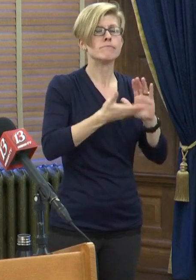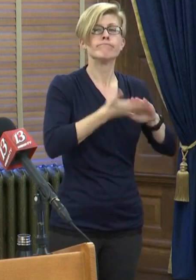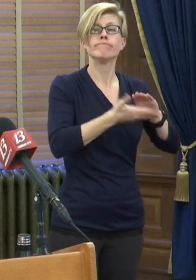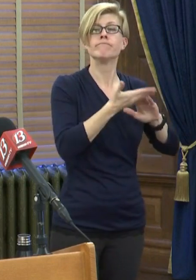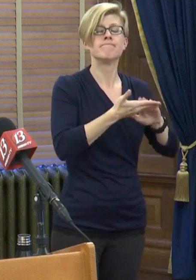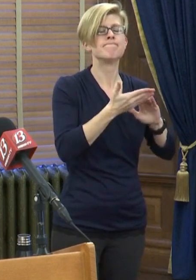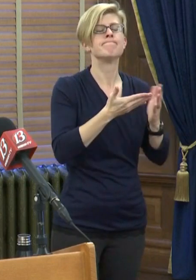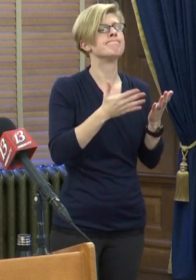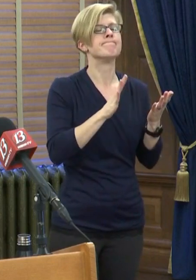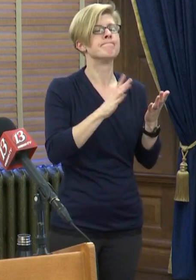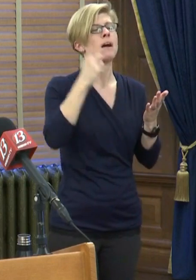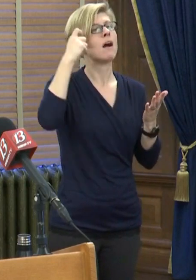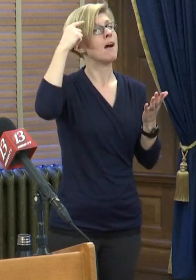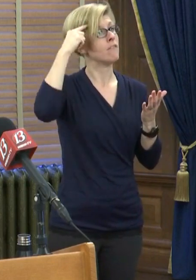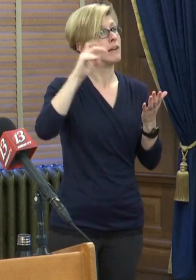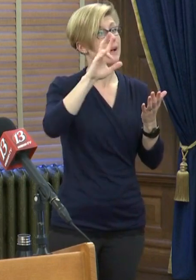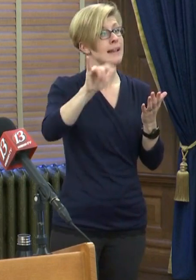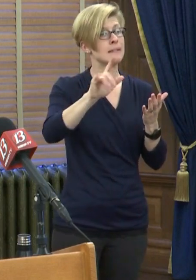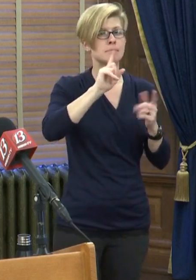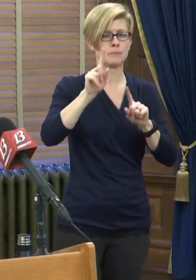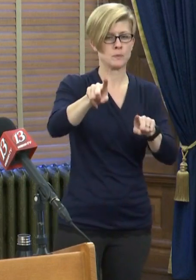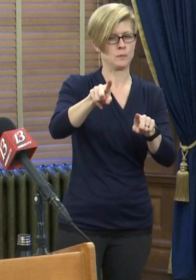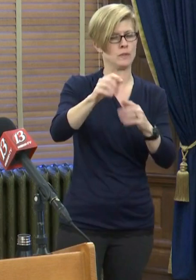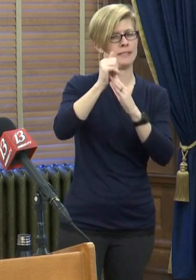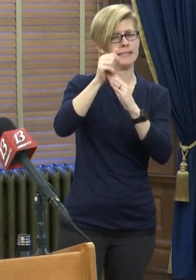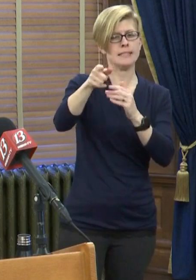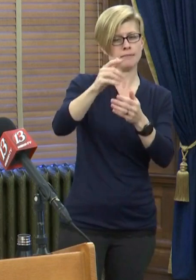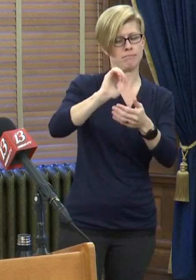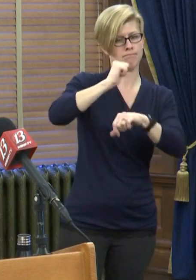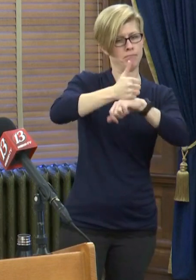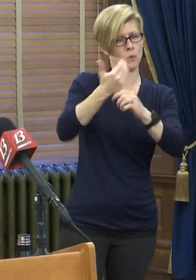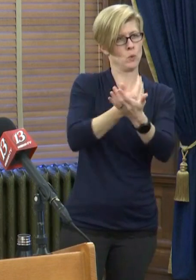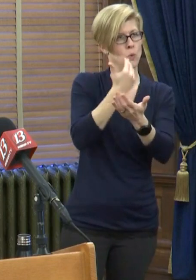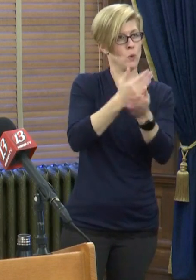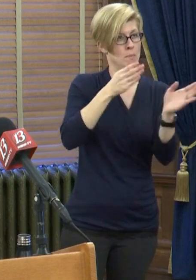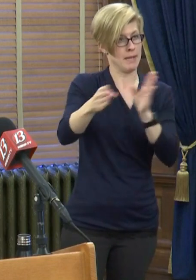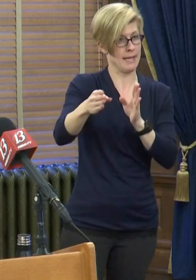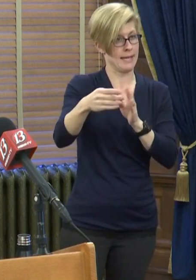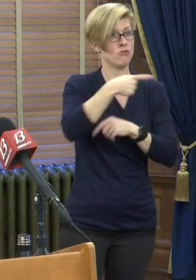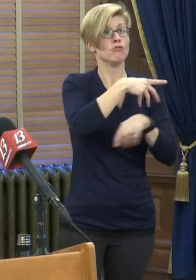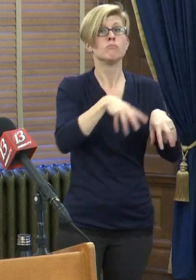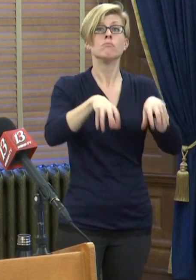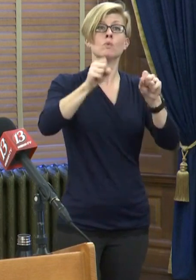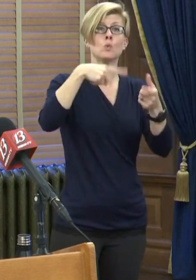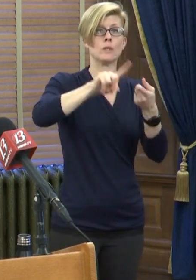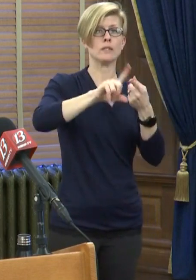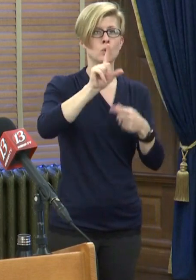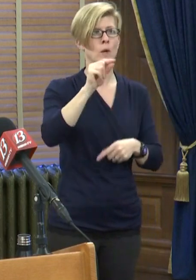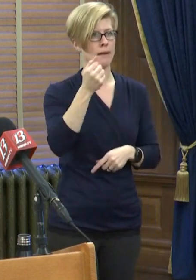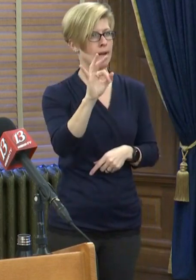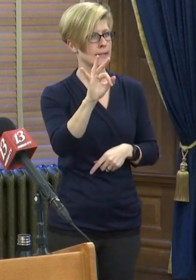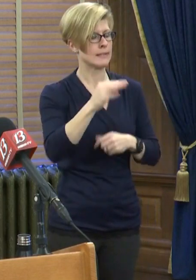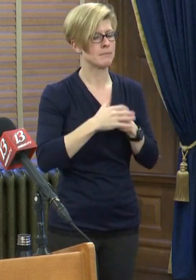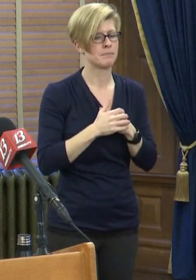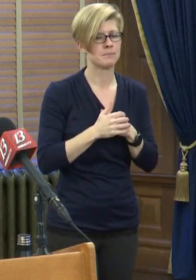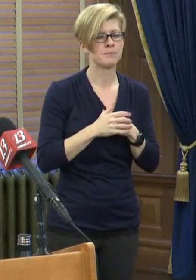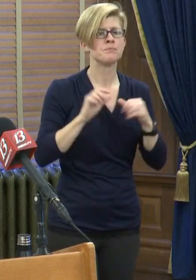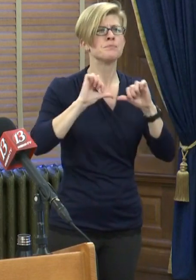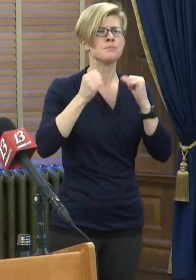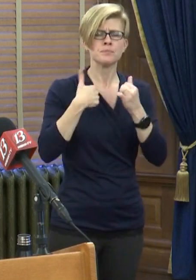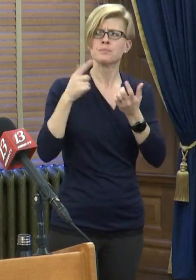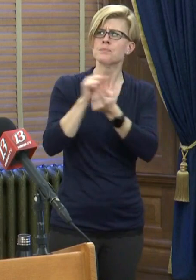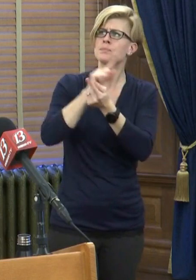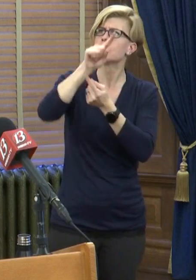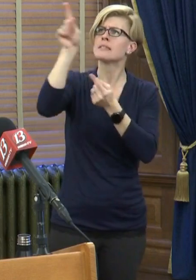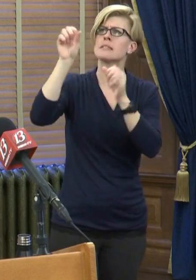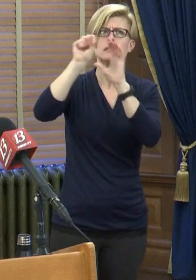Governor Kelly tasked leadership to develop a new modernization plan after taking office in 2019. Our agency met with states